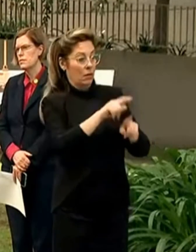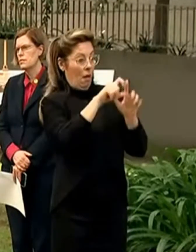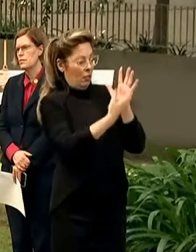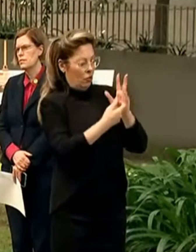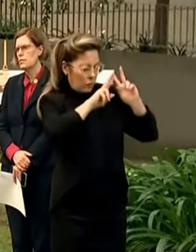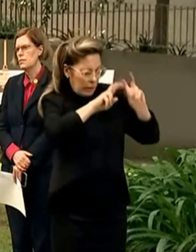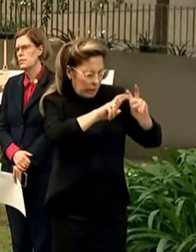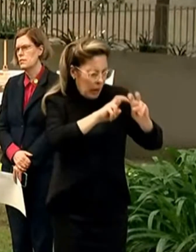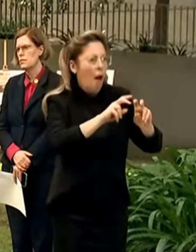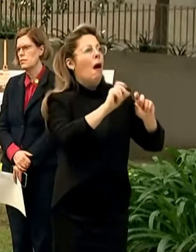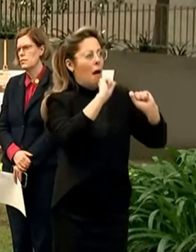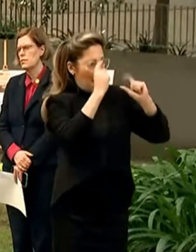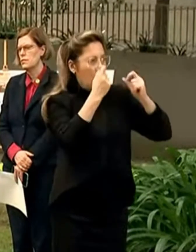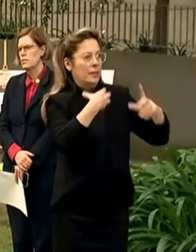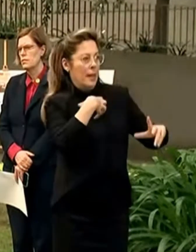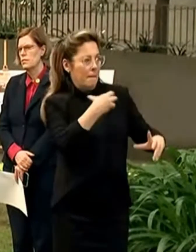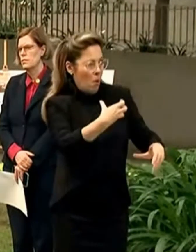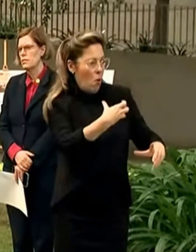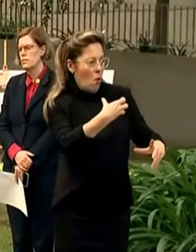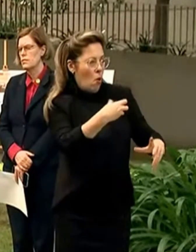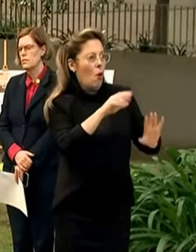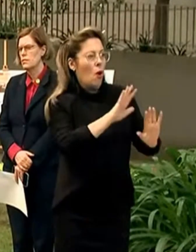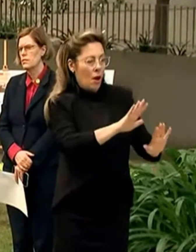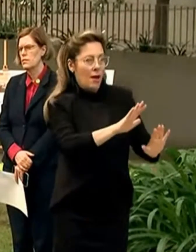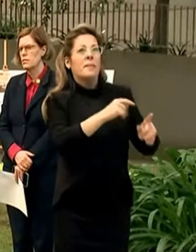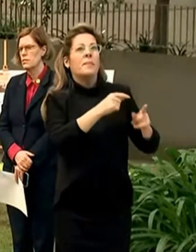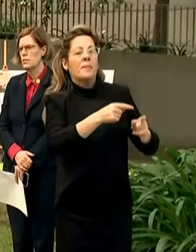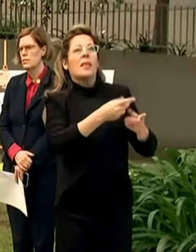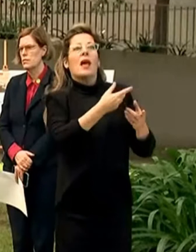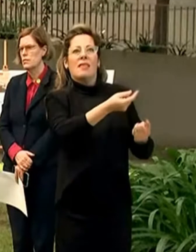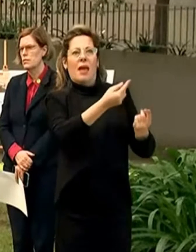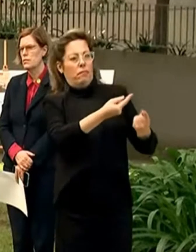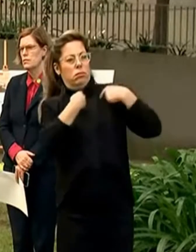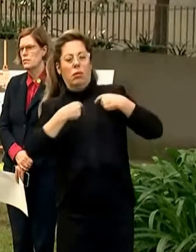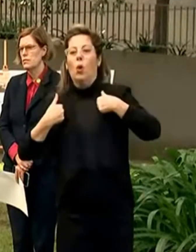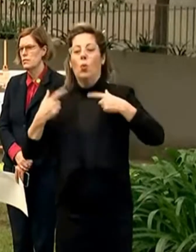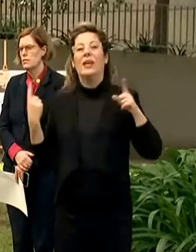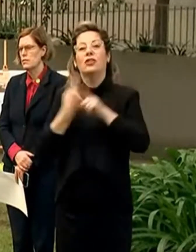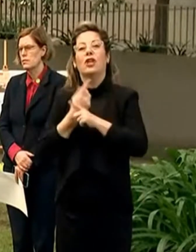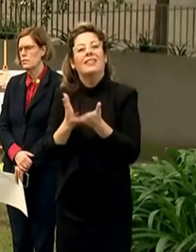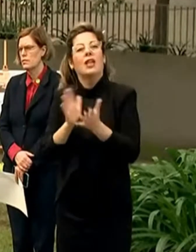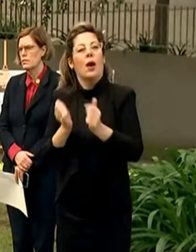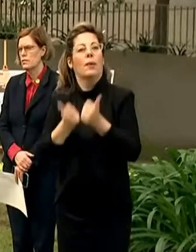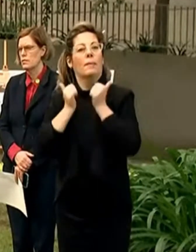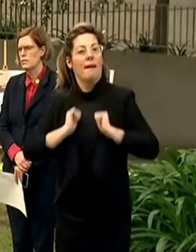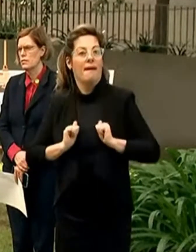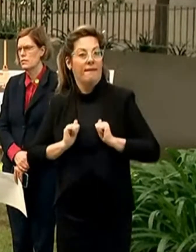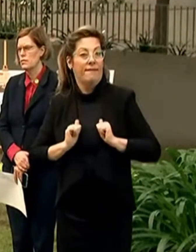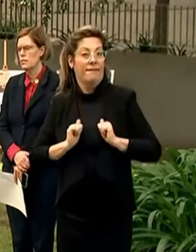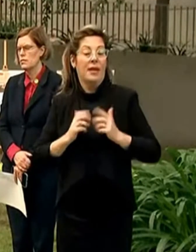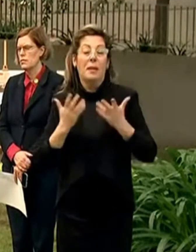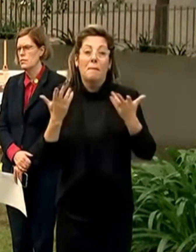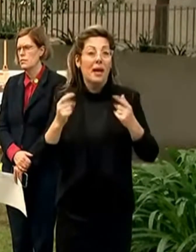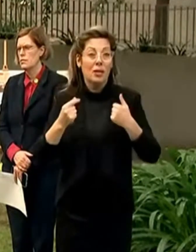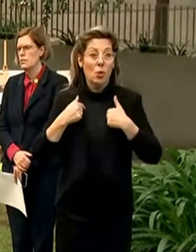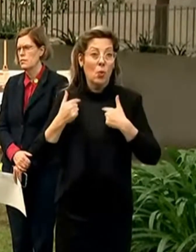are geographically separated from Victoria. We're not. There is a border there. We have closed the border, but as most states around the nation